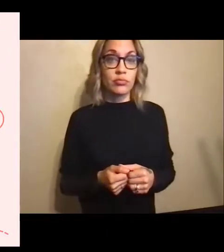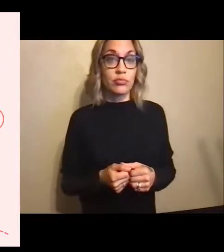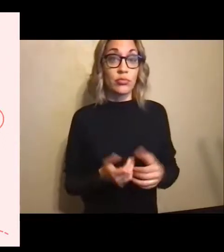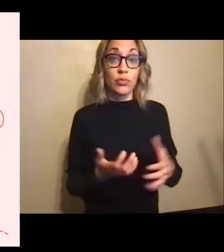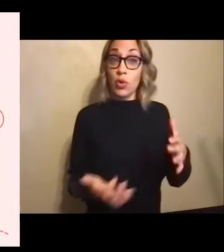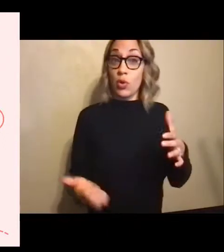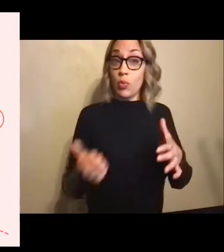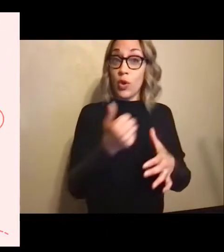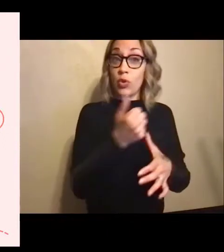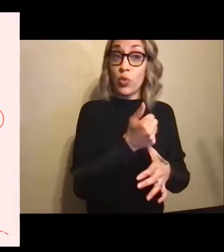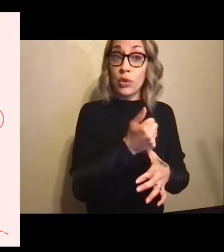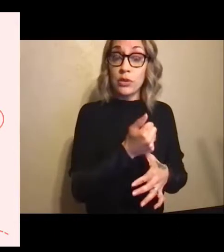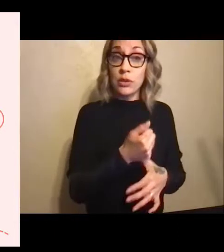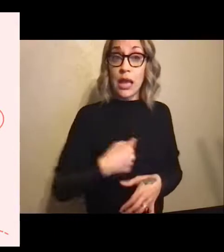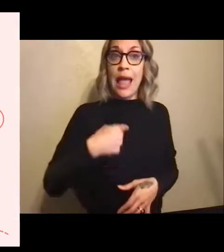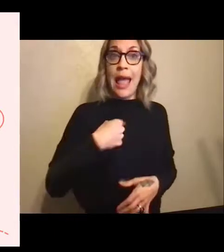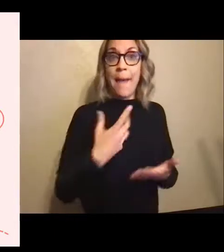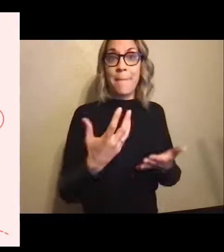them.